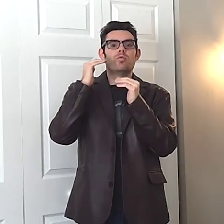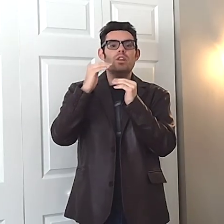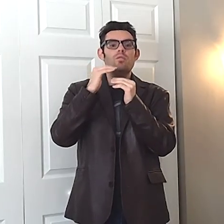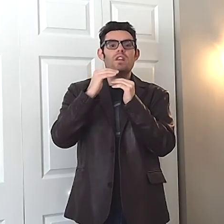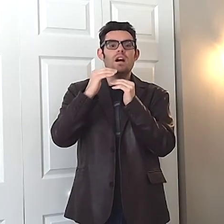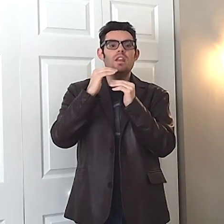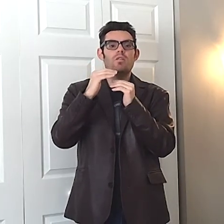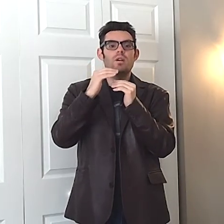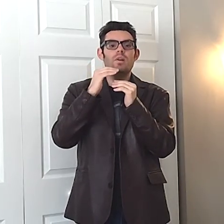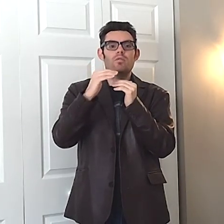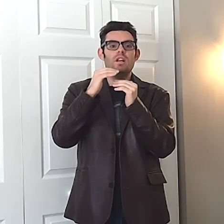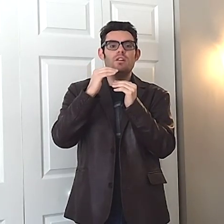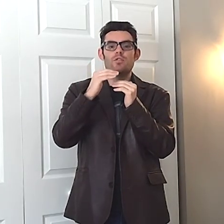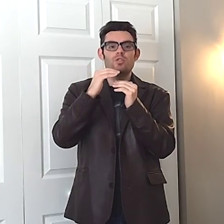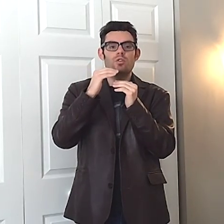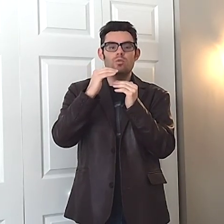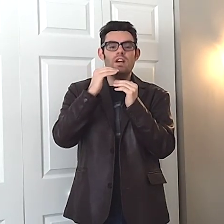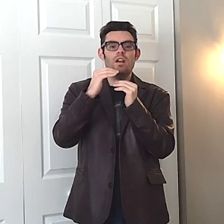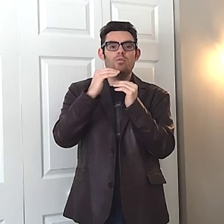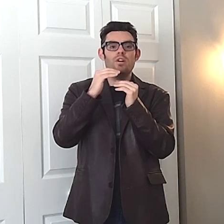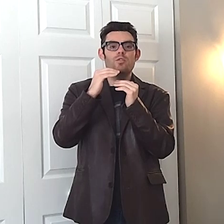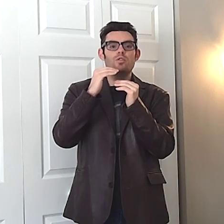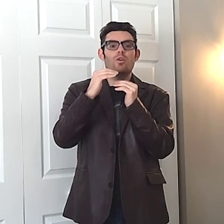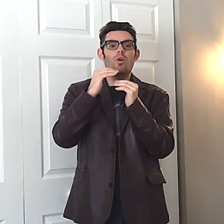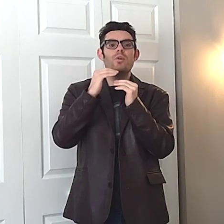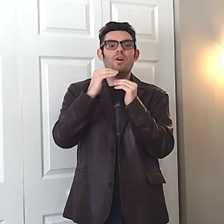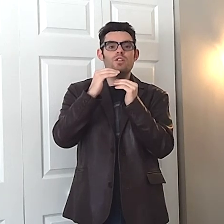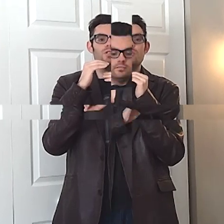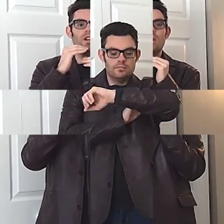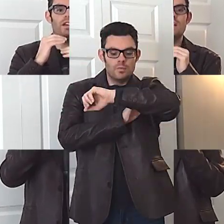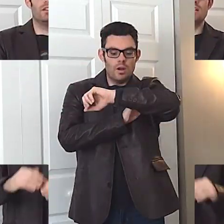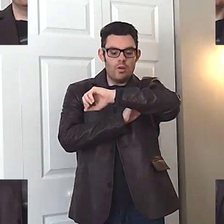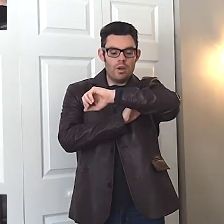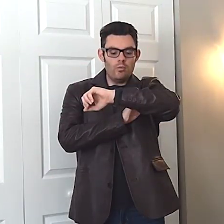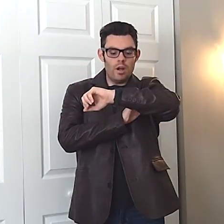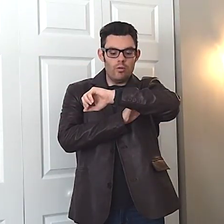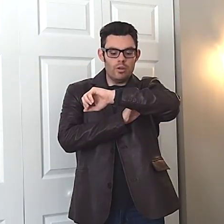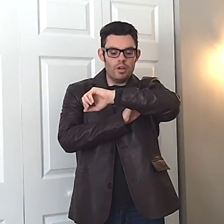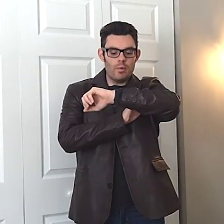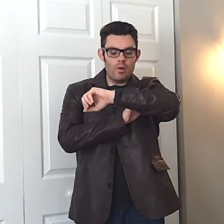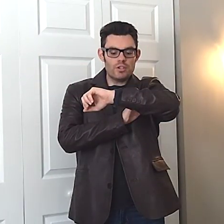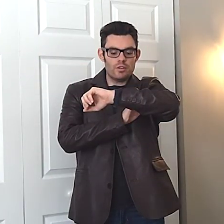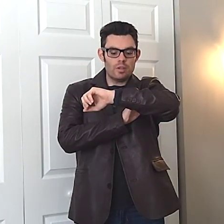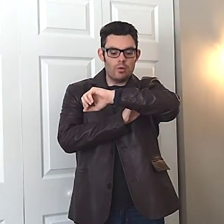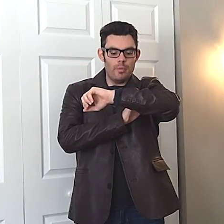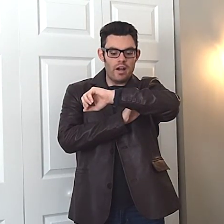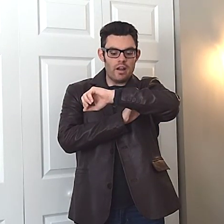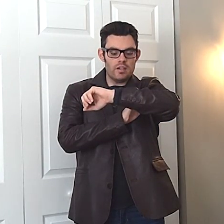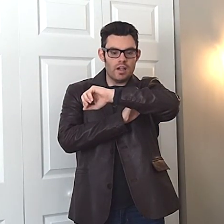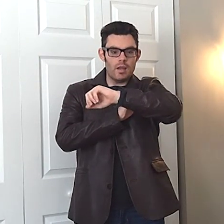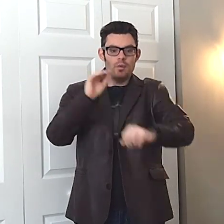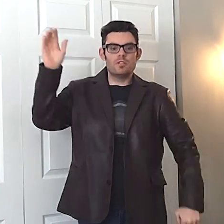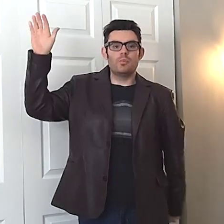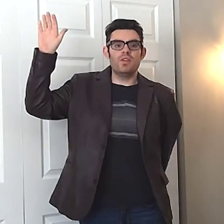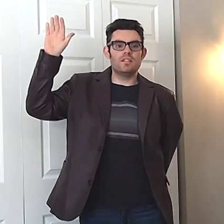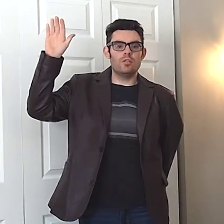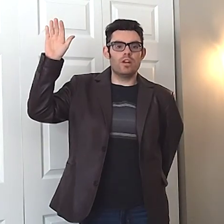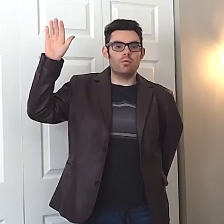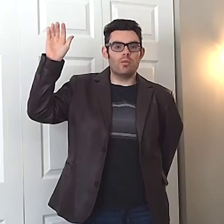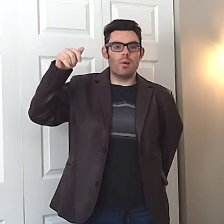really, really highly recommend reading it for sure. 20 out of 20 for sure. Hope you all enjoy it. Alright, well, looking at my watch, it looks like we're about out of time. So please, until next week, remember I'm